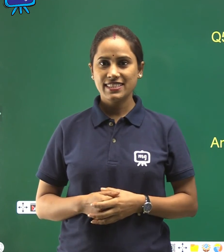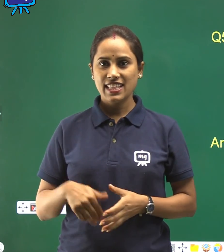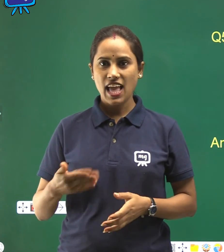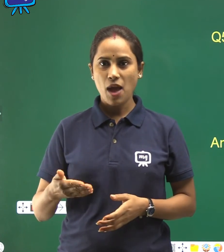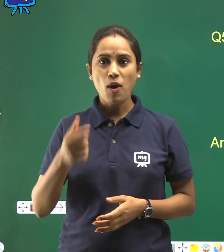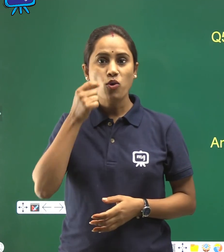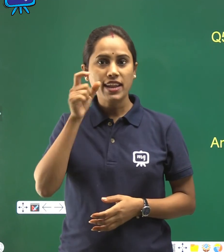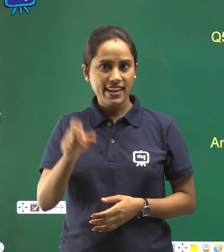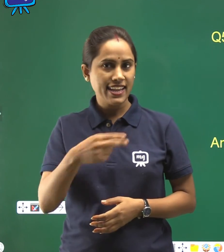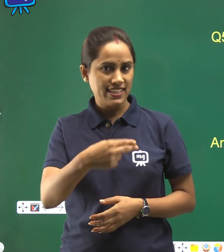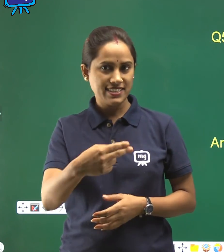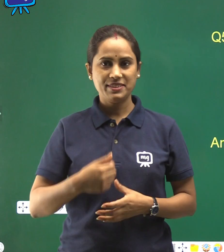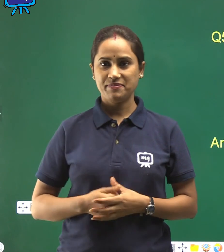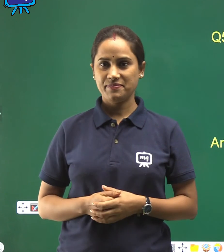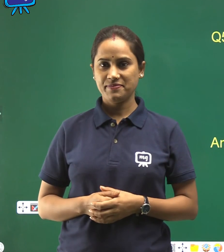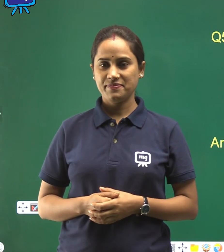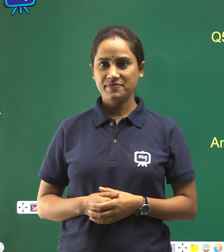about Danny Casey?